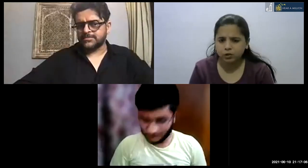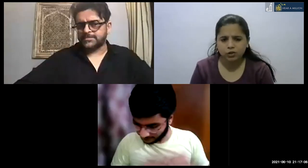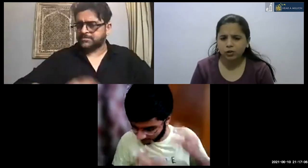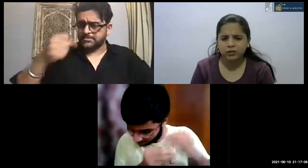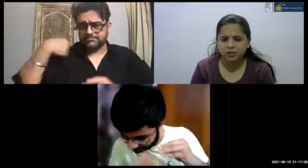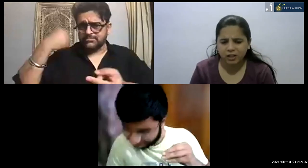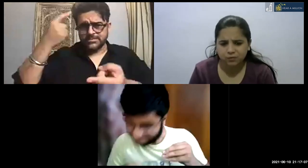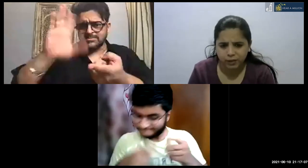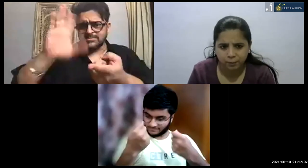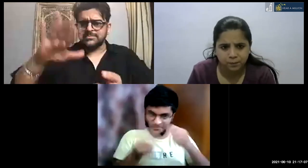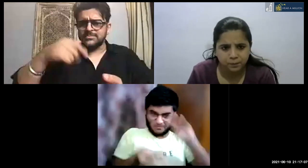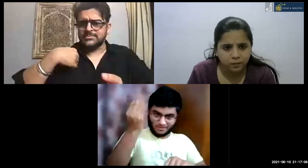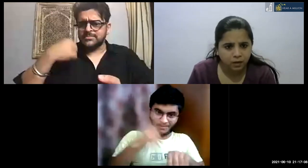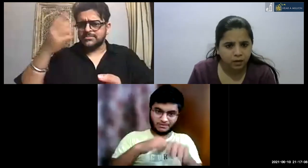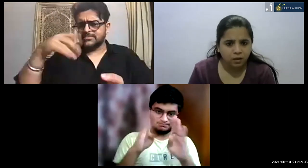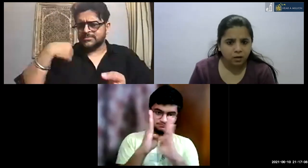So situation got just changed for them.